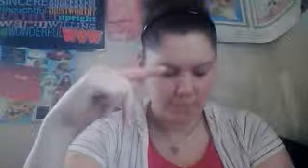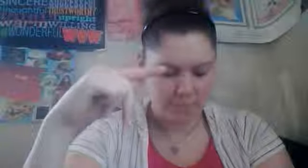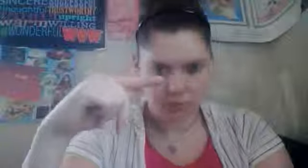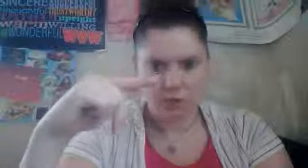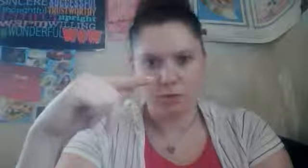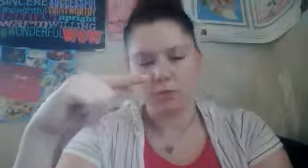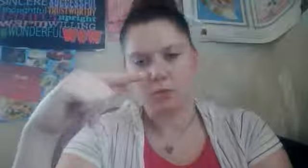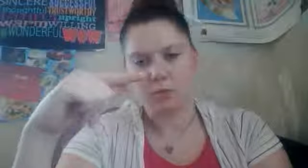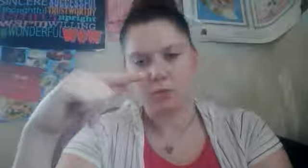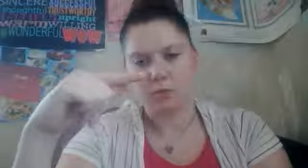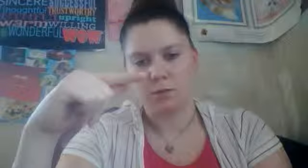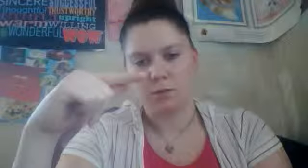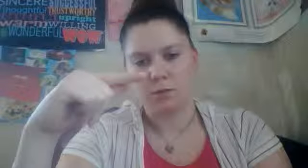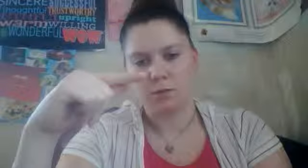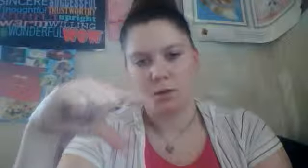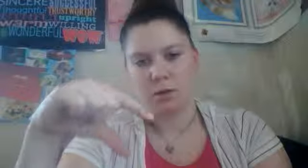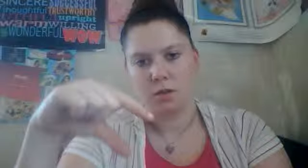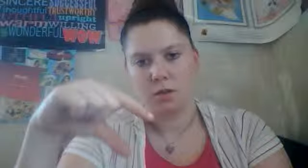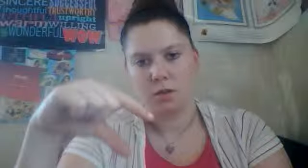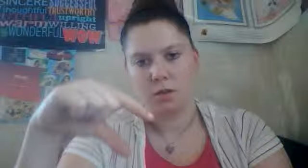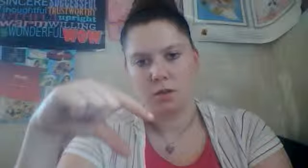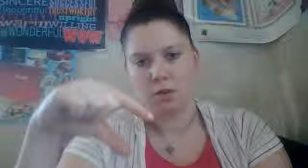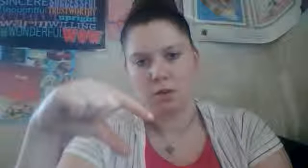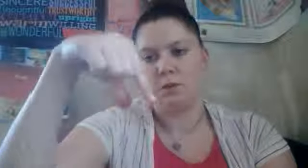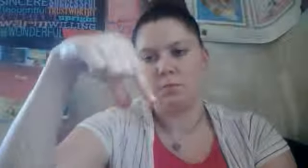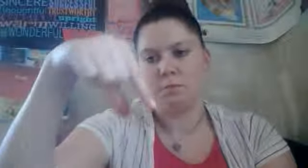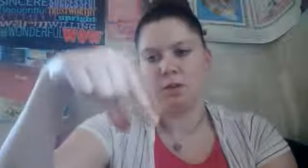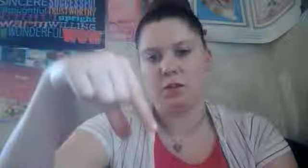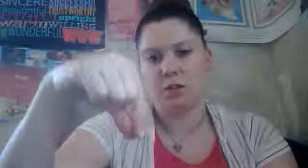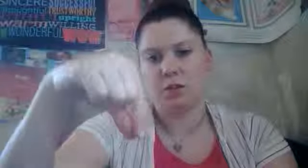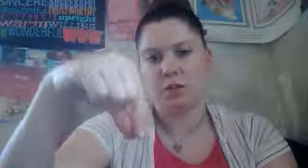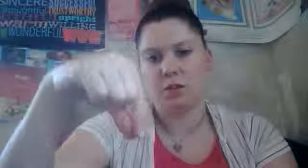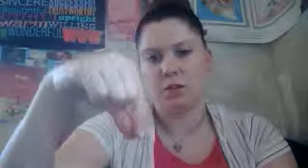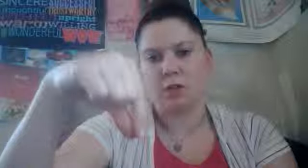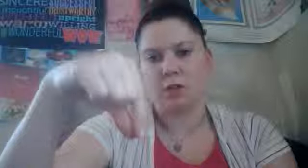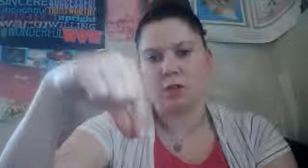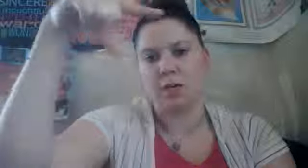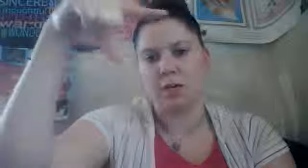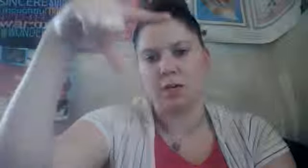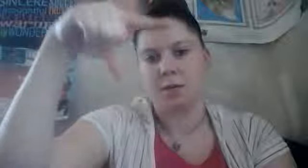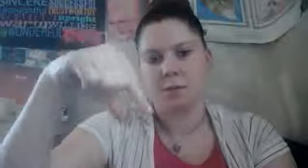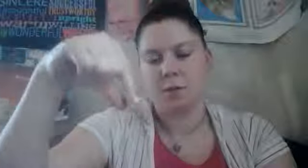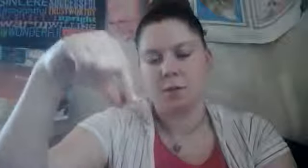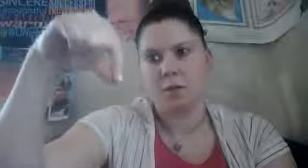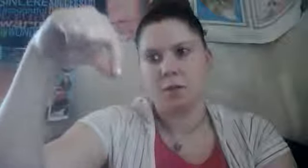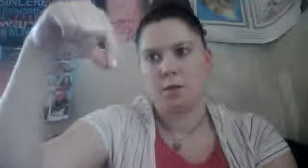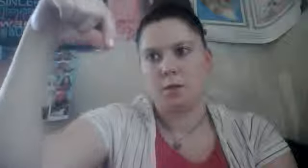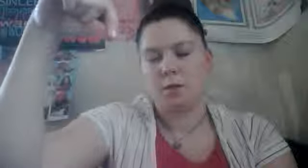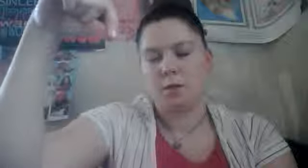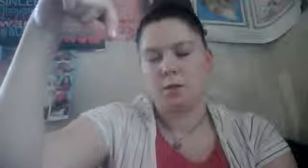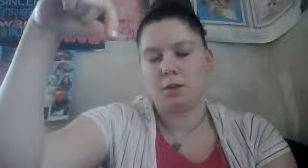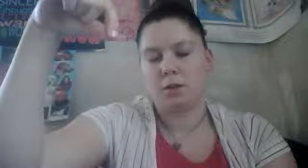Now Q is almost the same. You're making it look like you're picking something up. Q.